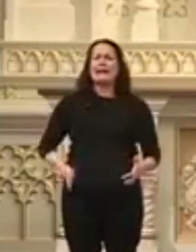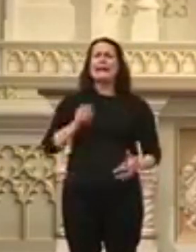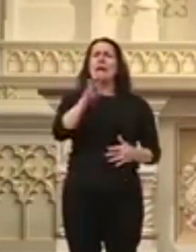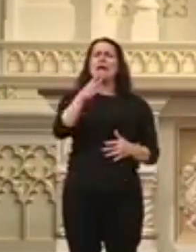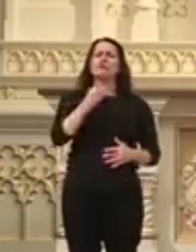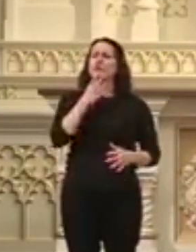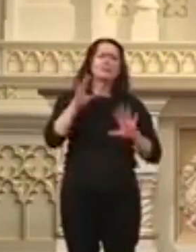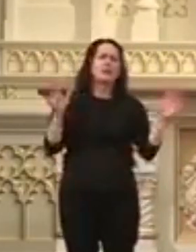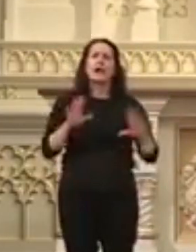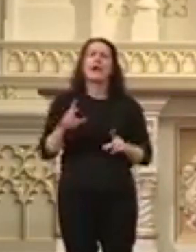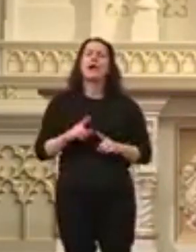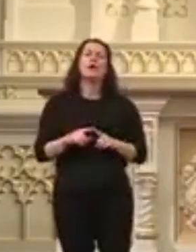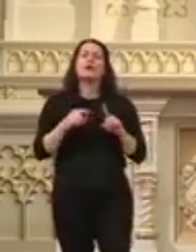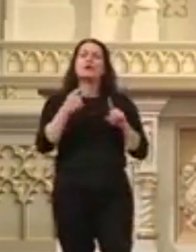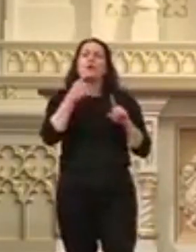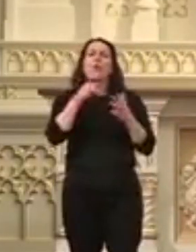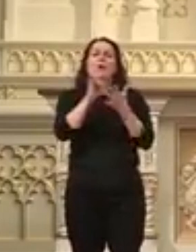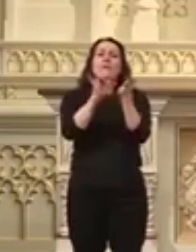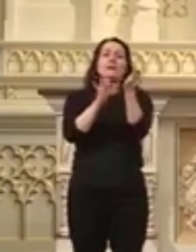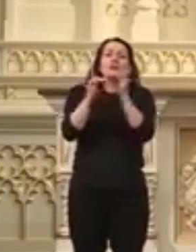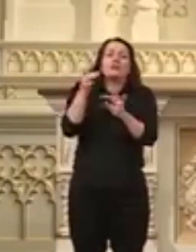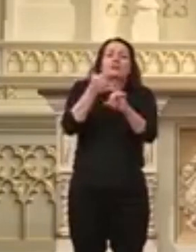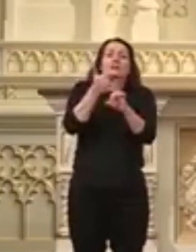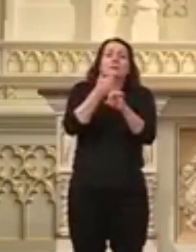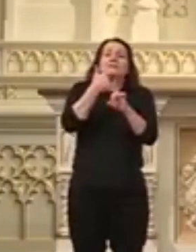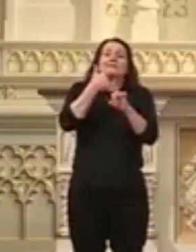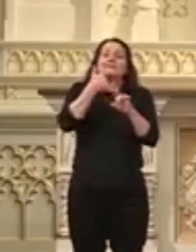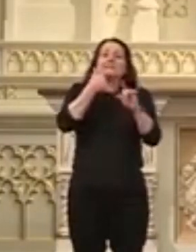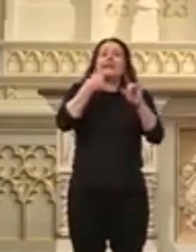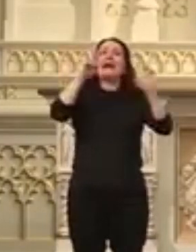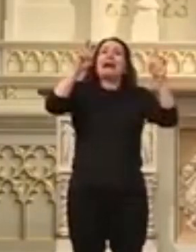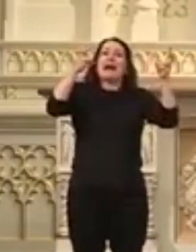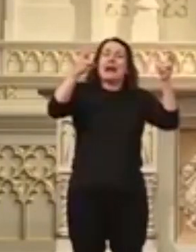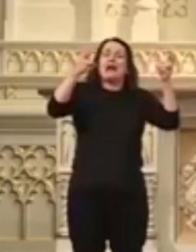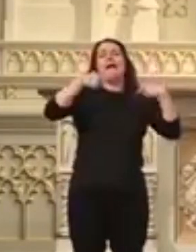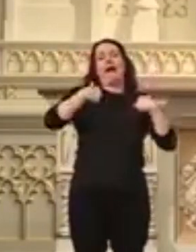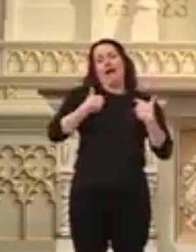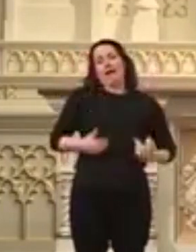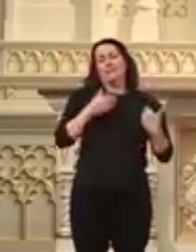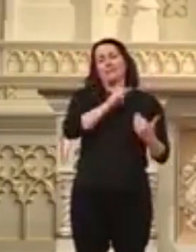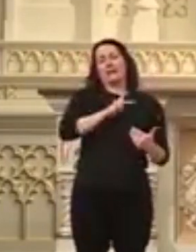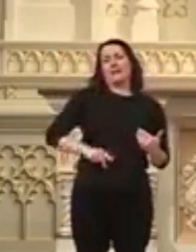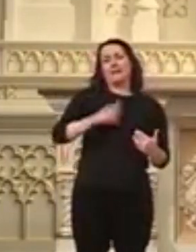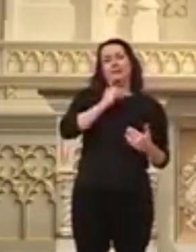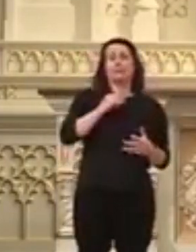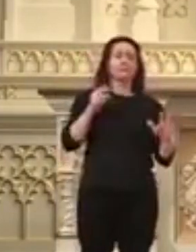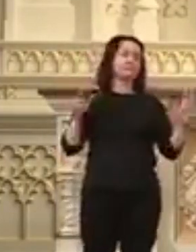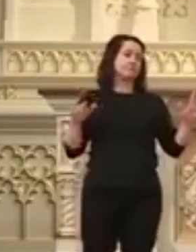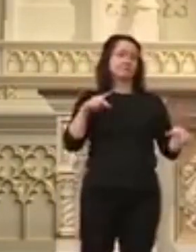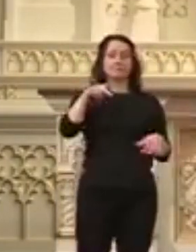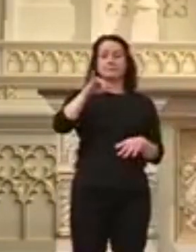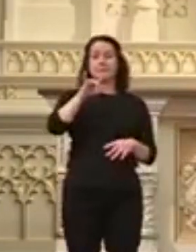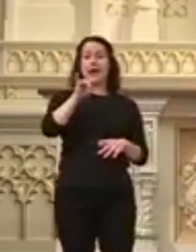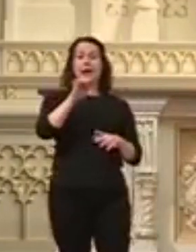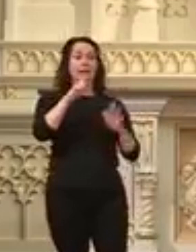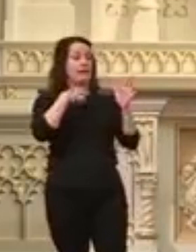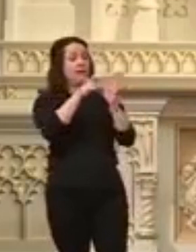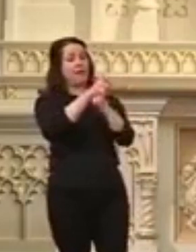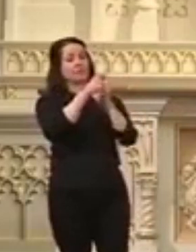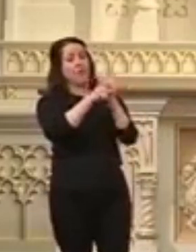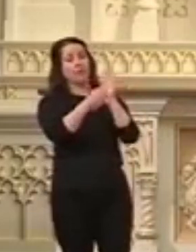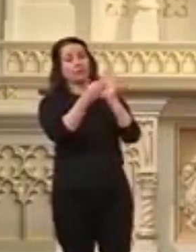said, I am the King of the Jews. Pilate answered, what I have written, I have